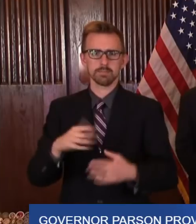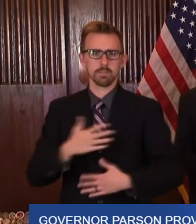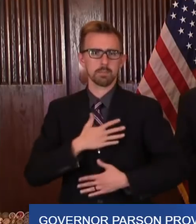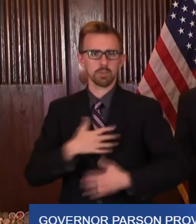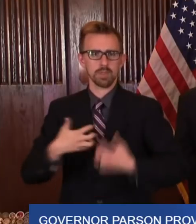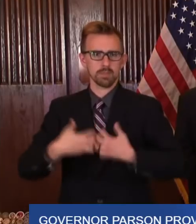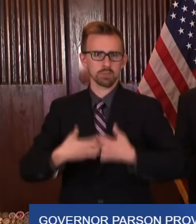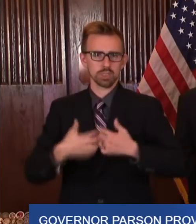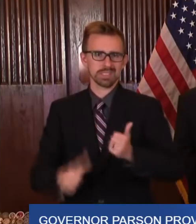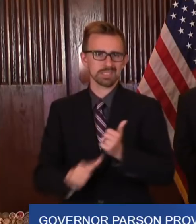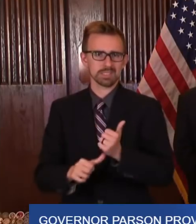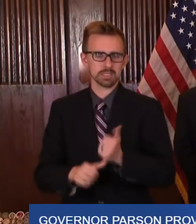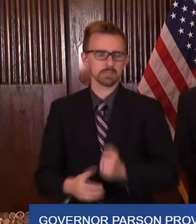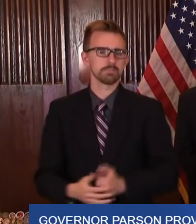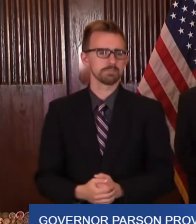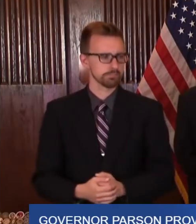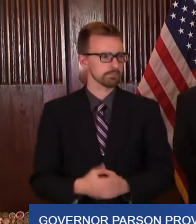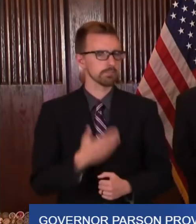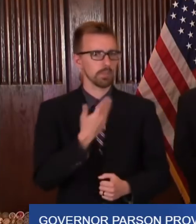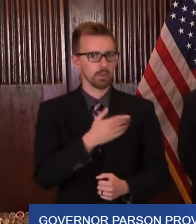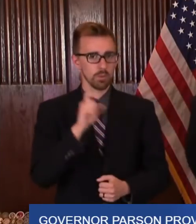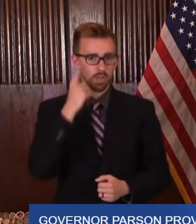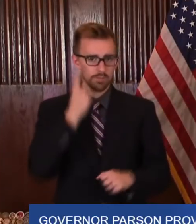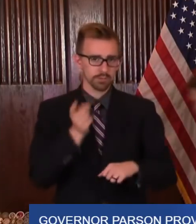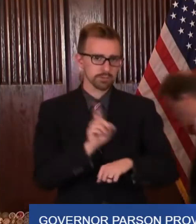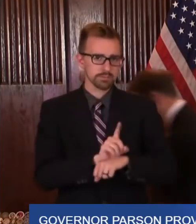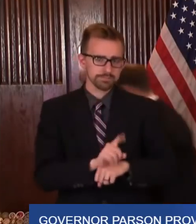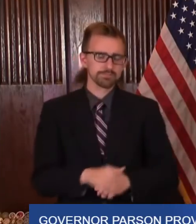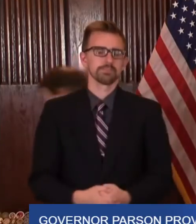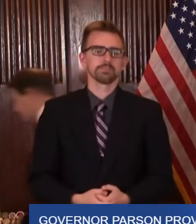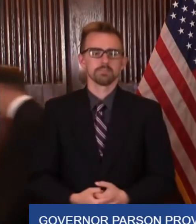ventilator. All right, thank you. Governor? Thank you.